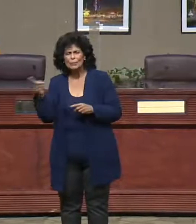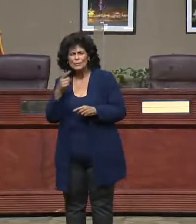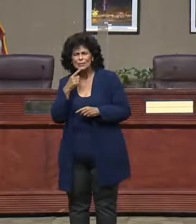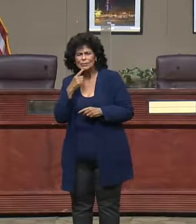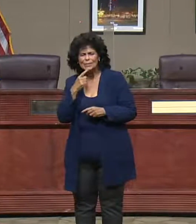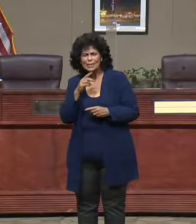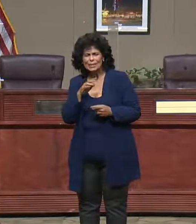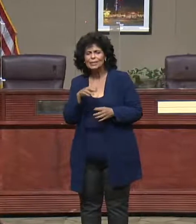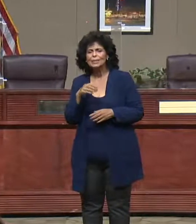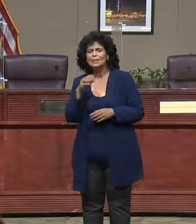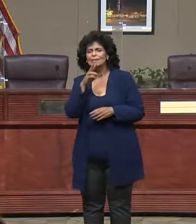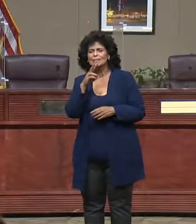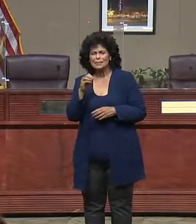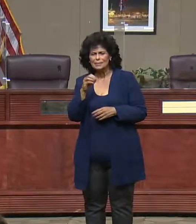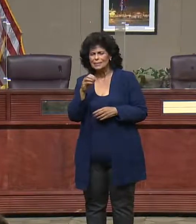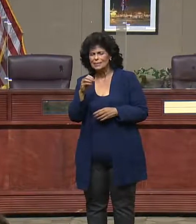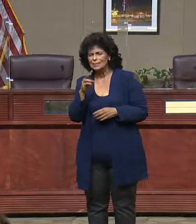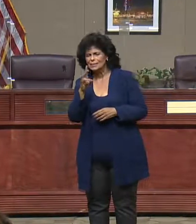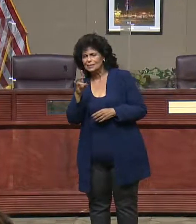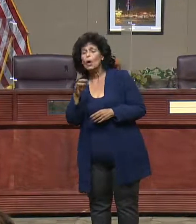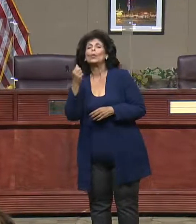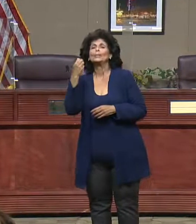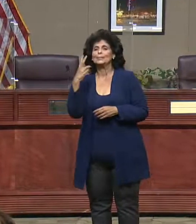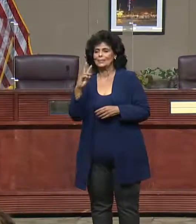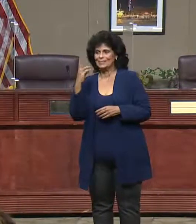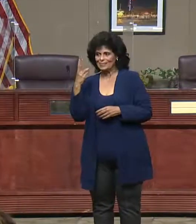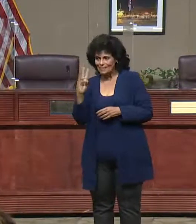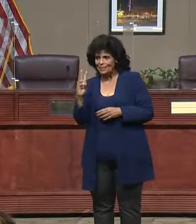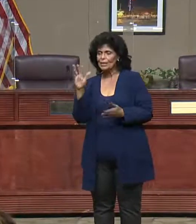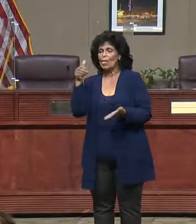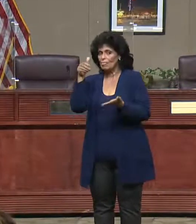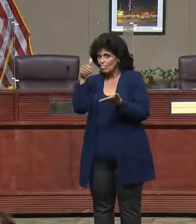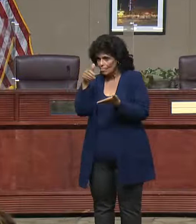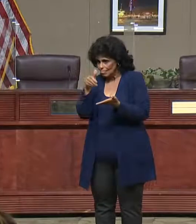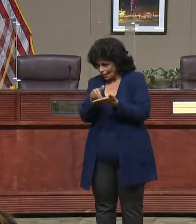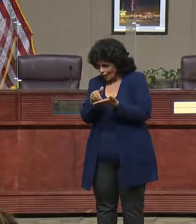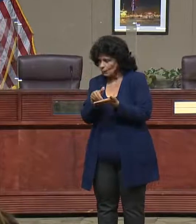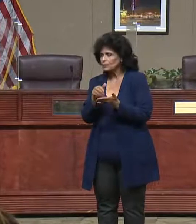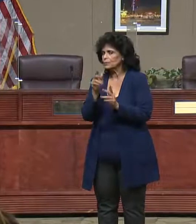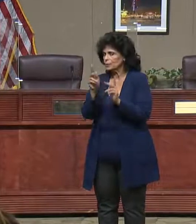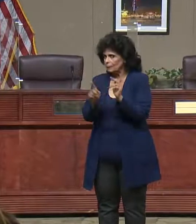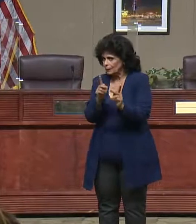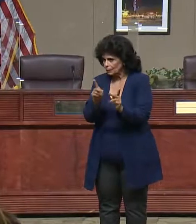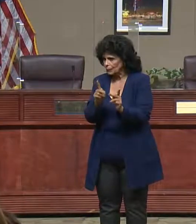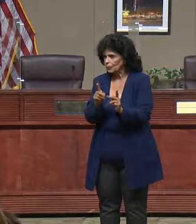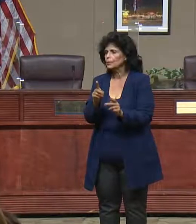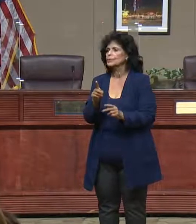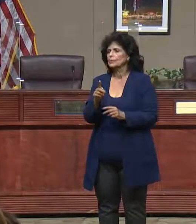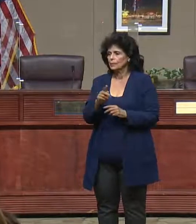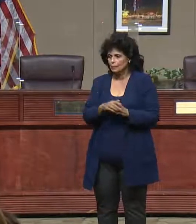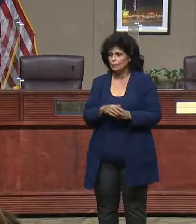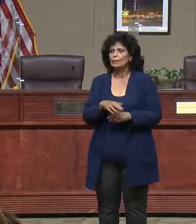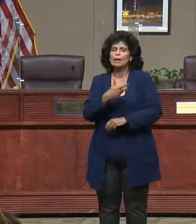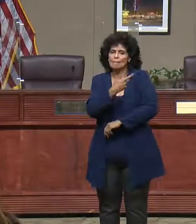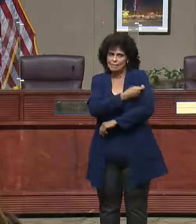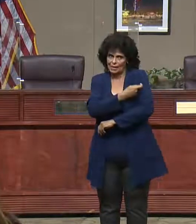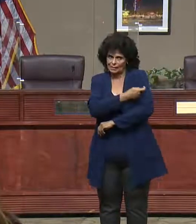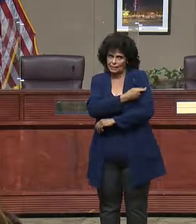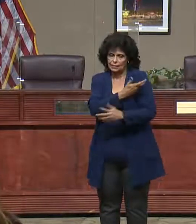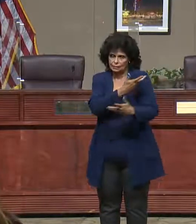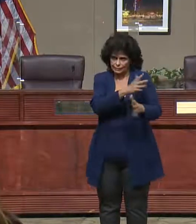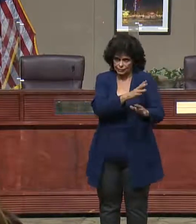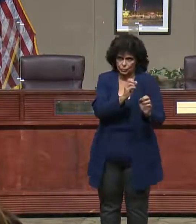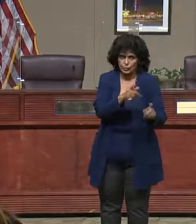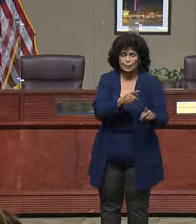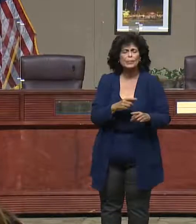16. 16, okay. And then the follow-up question to that is, can you talk about the teaching you'll be asking nurses or what you're going to be offering nurses